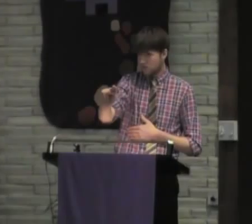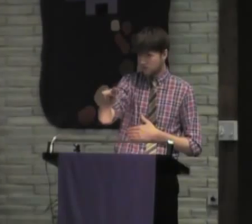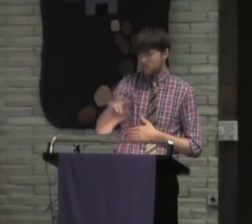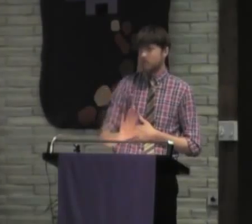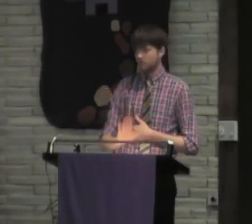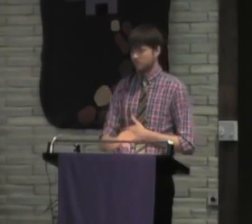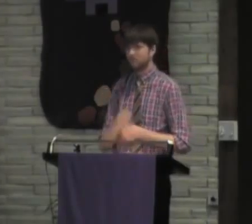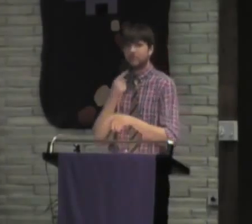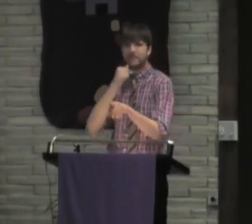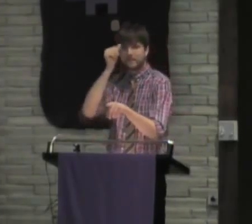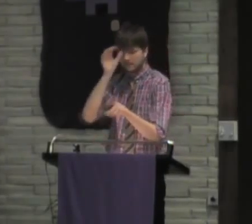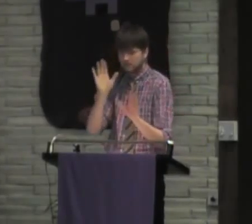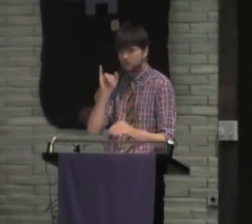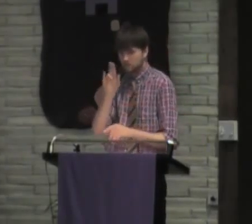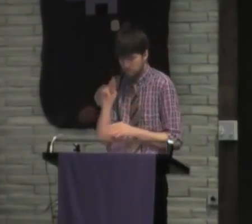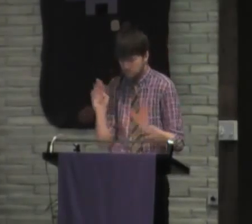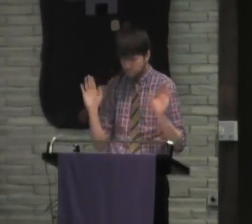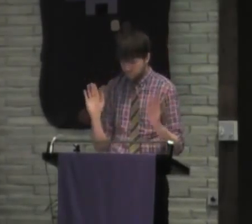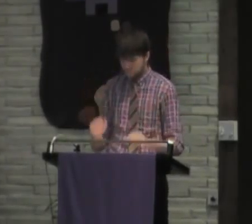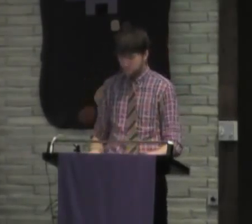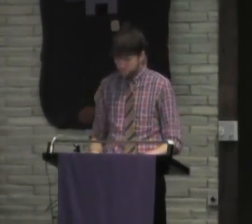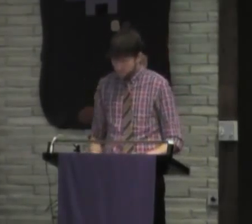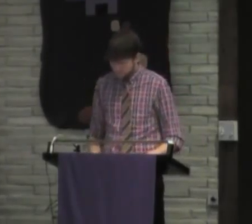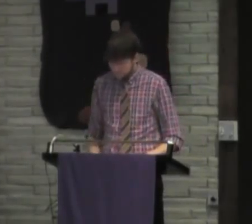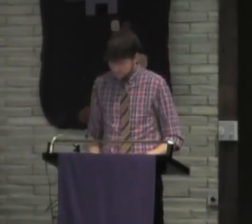Iran, excuse me. He said India, wrong country.